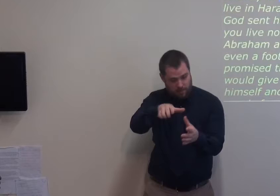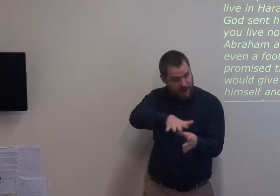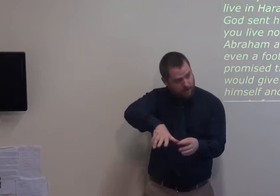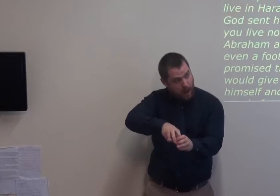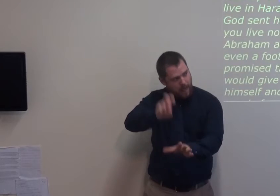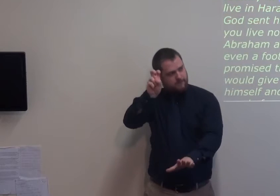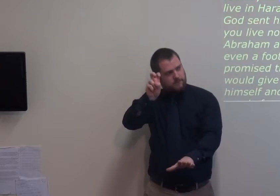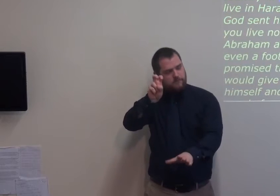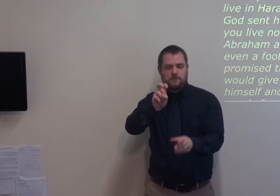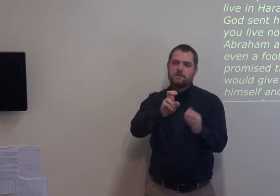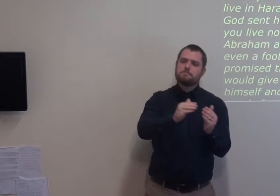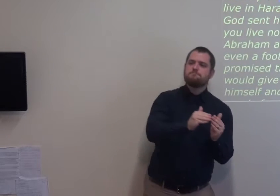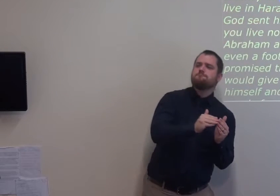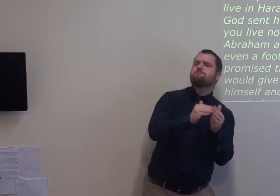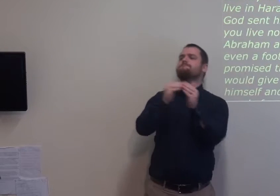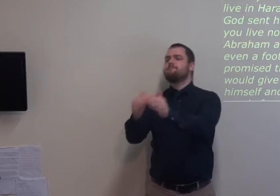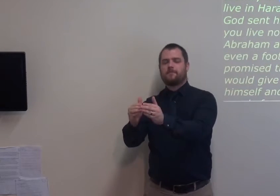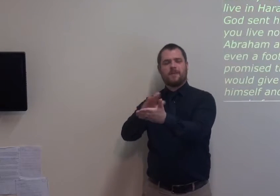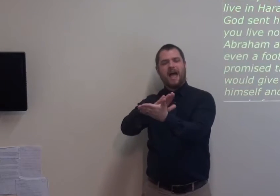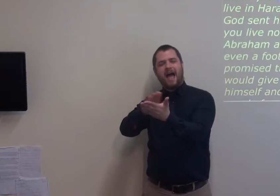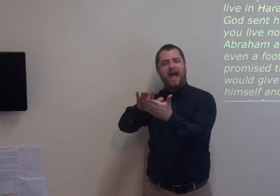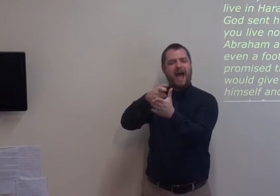He went to live in Haran.